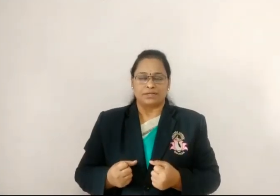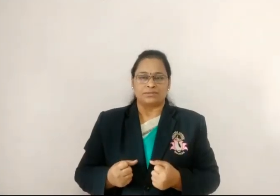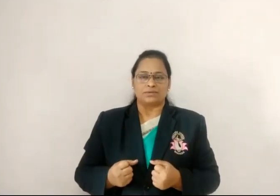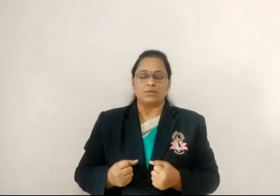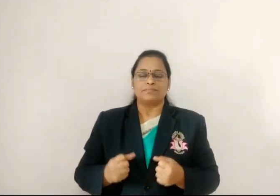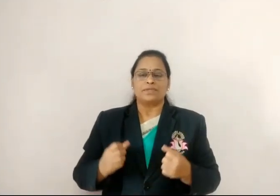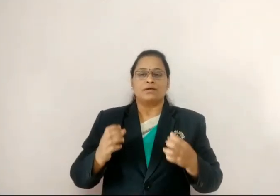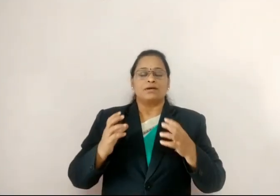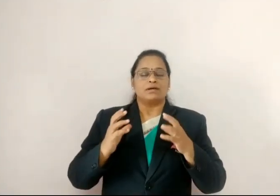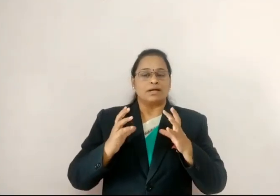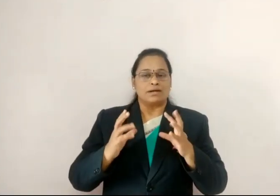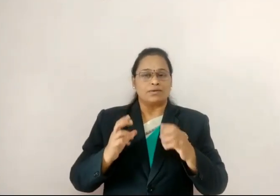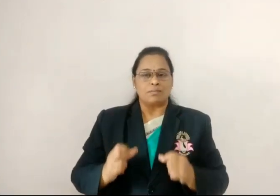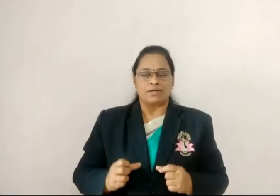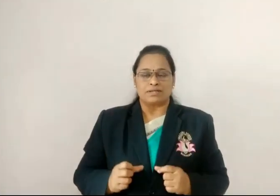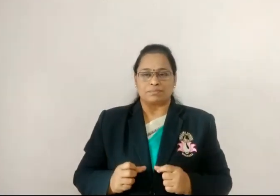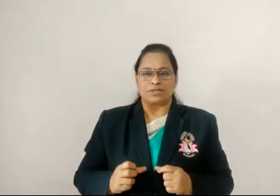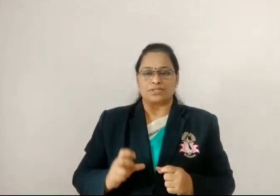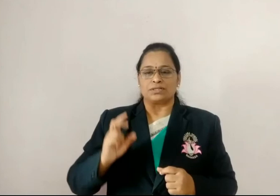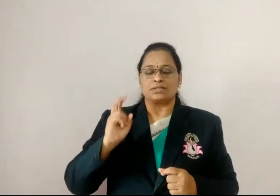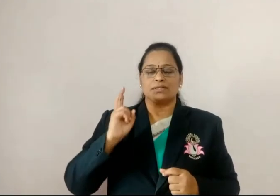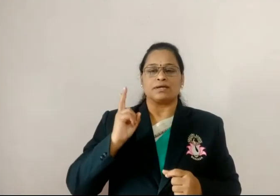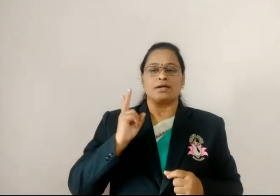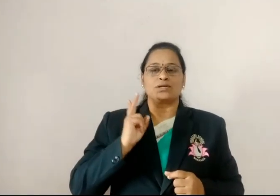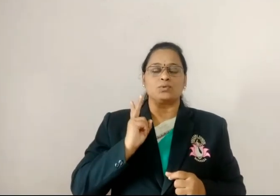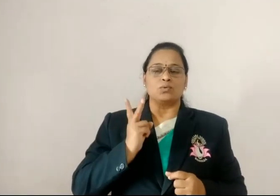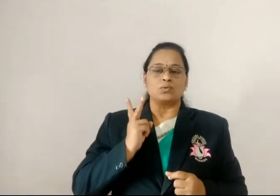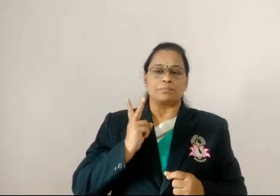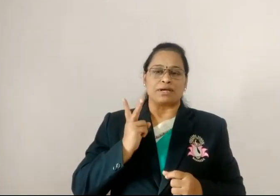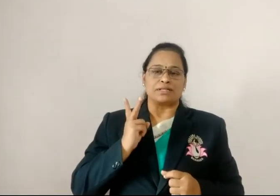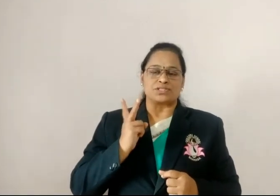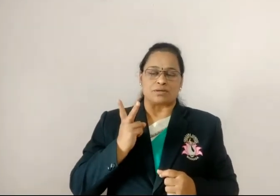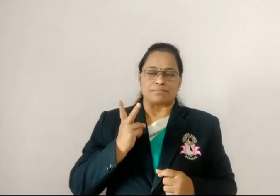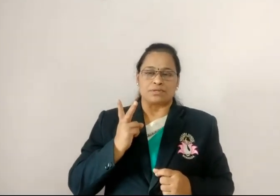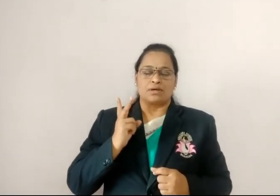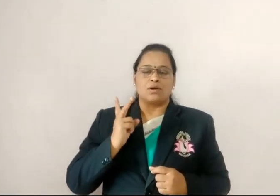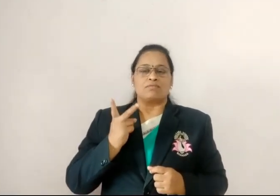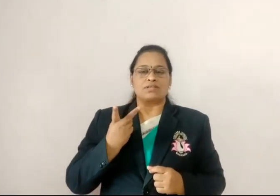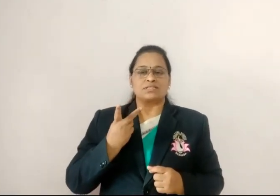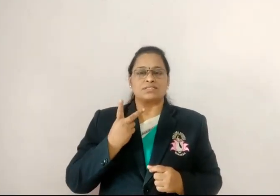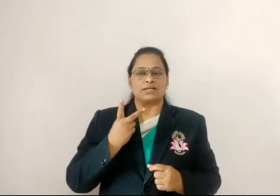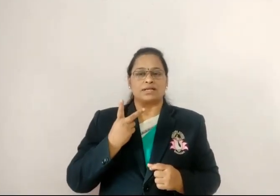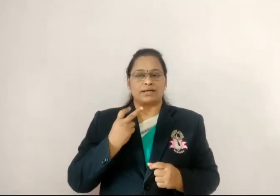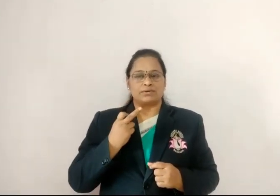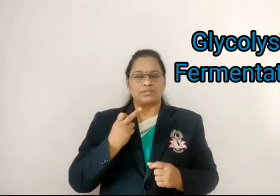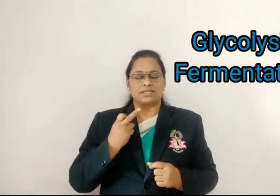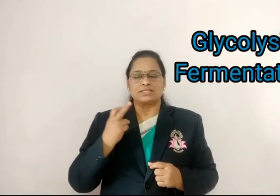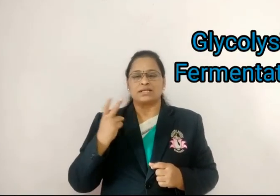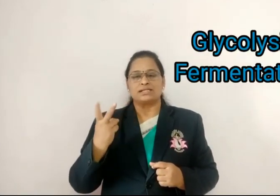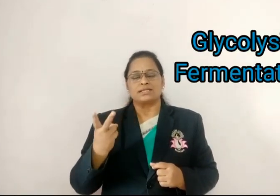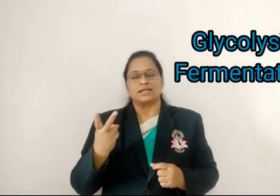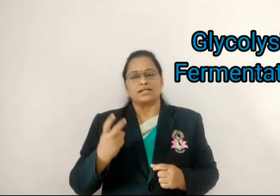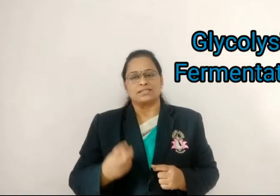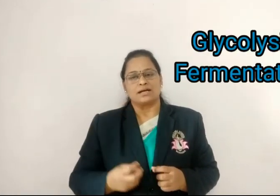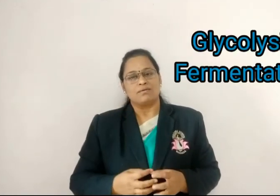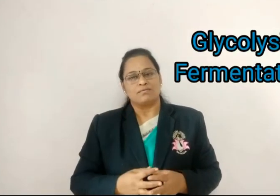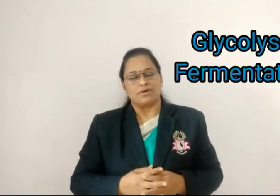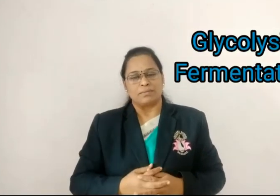So anaerobic respiration, there are two main steps. First is the glycolysis and second is the